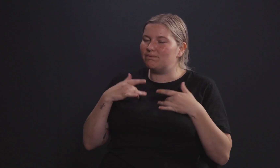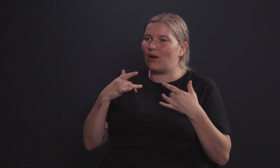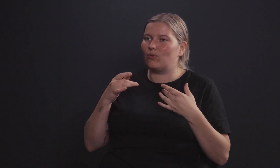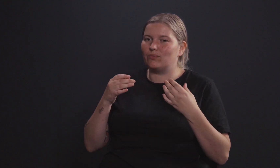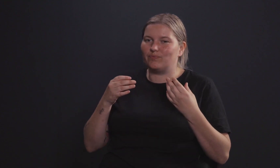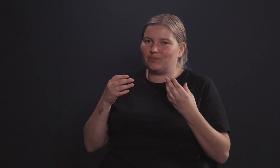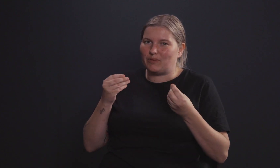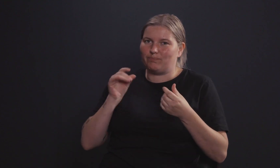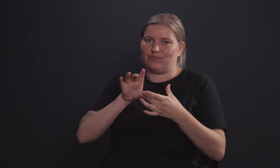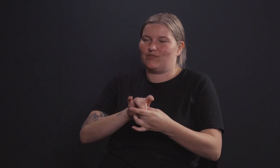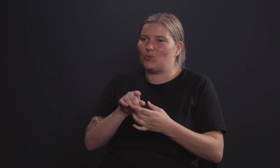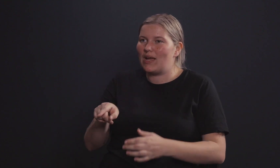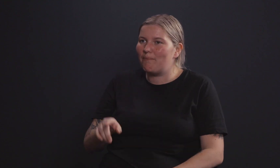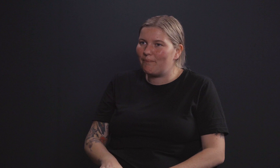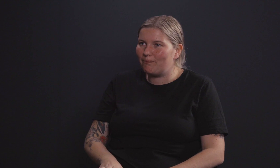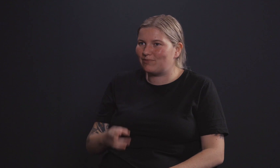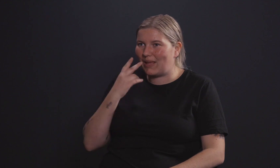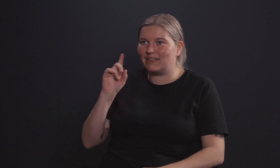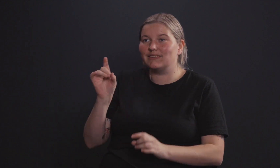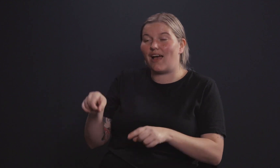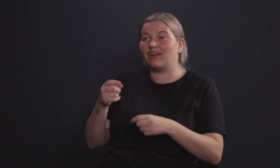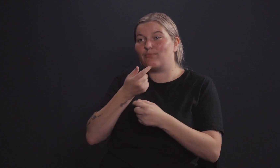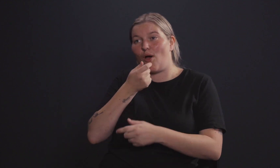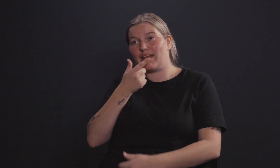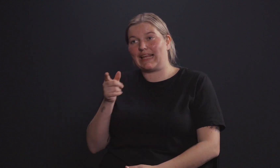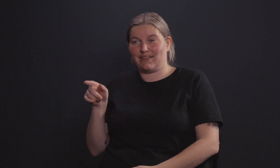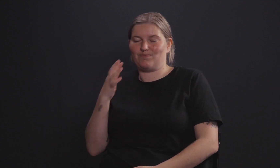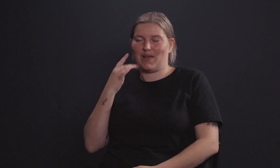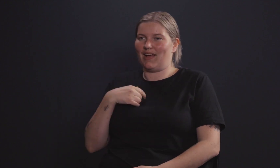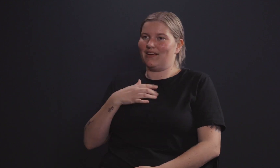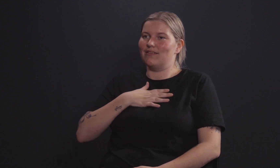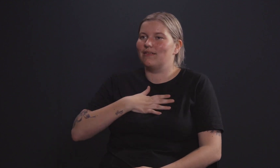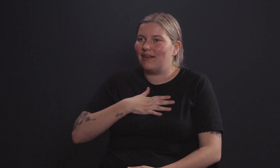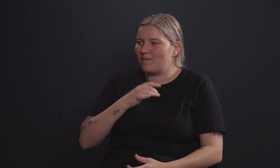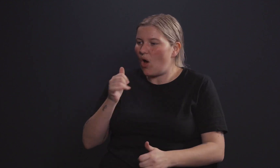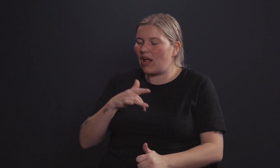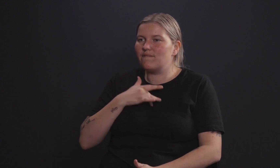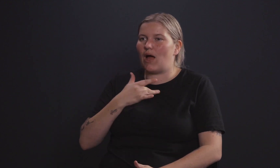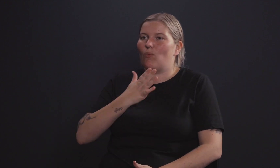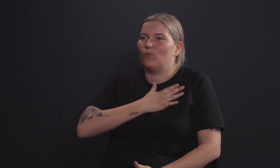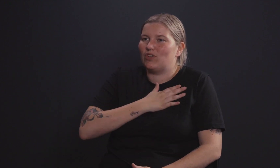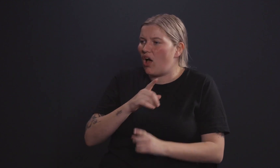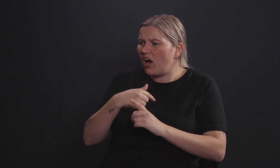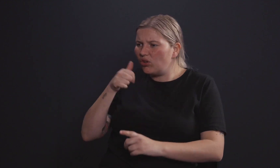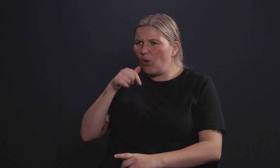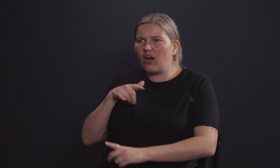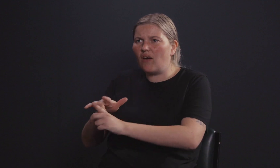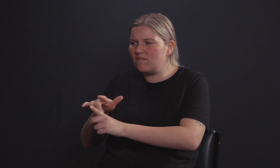It took about 4 weeks for that connection. It wasn't until he started smiling that I really felt that I had